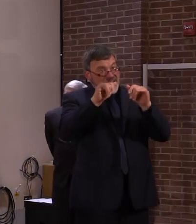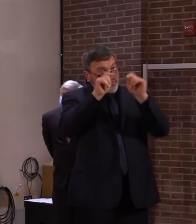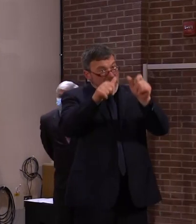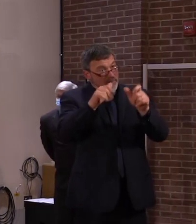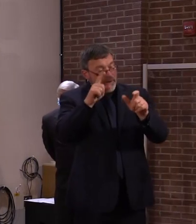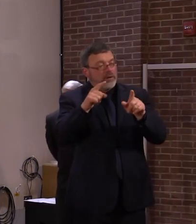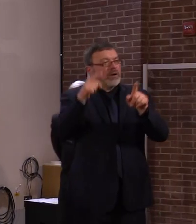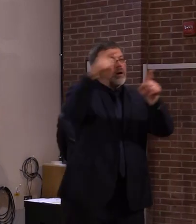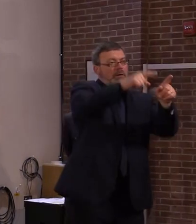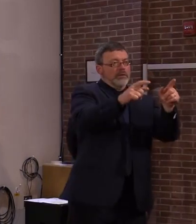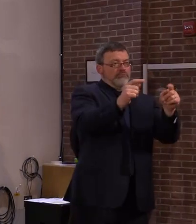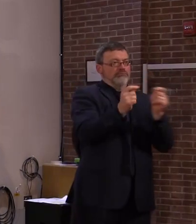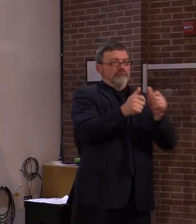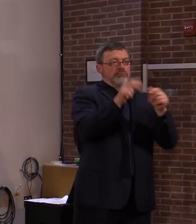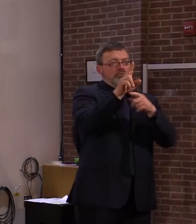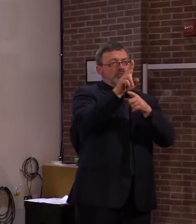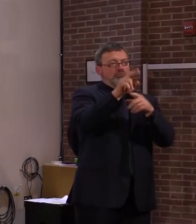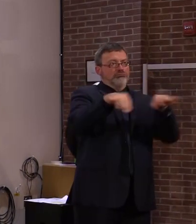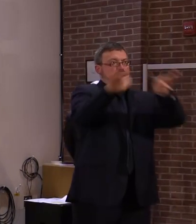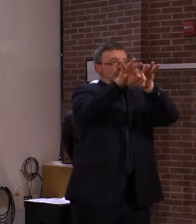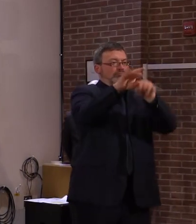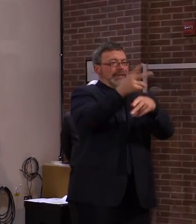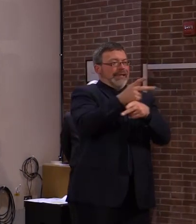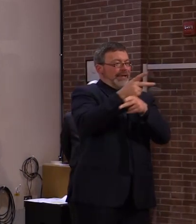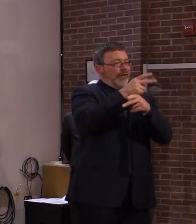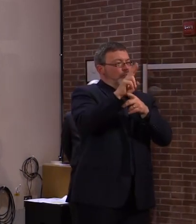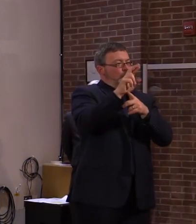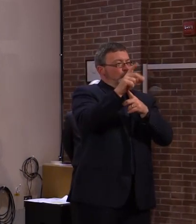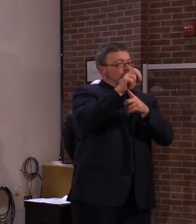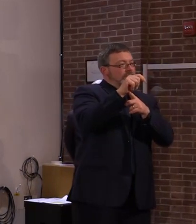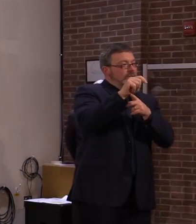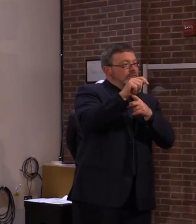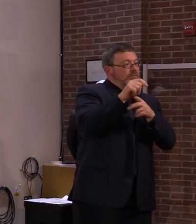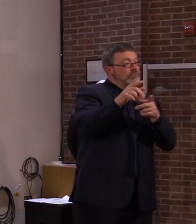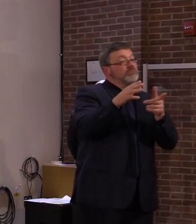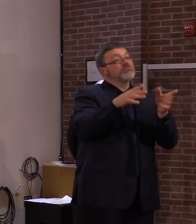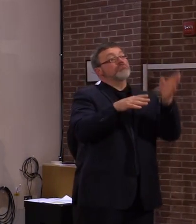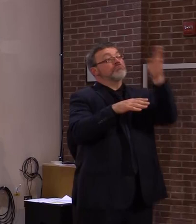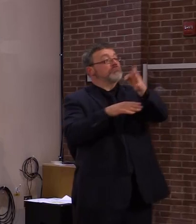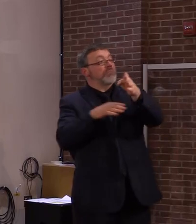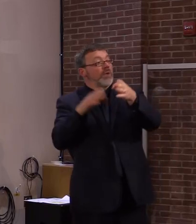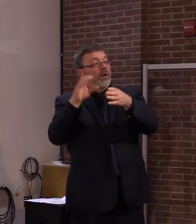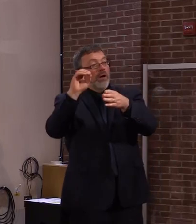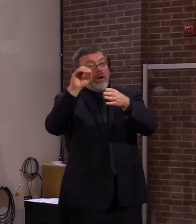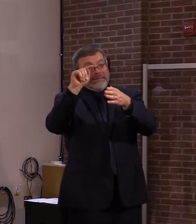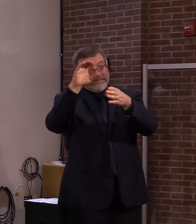can purchase their own antigen test either online or at a pharmacy,